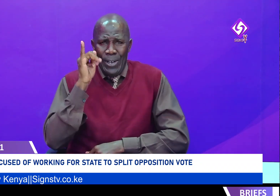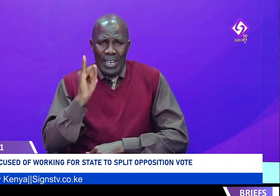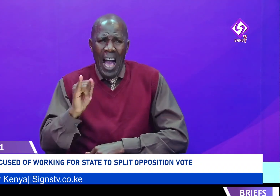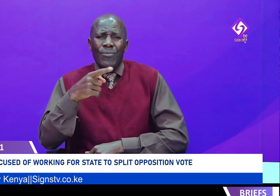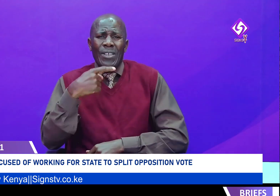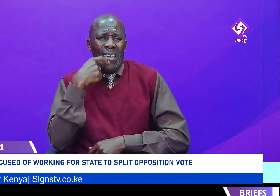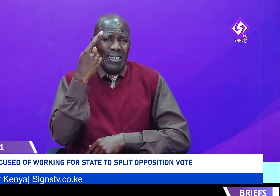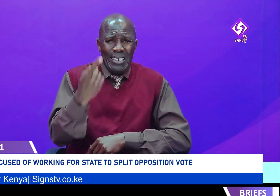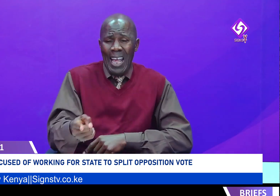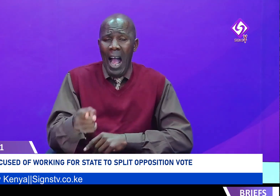Kioni's allegation